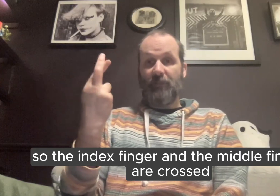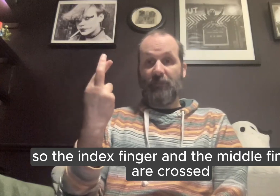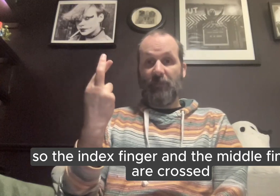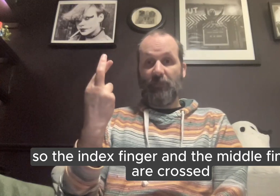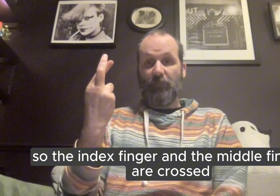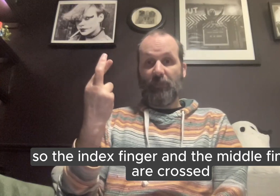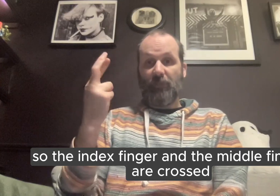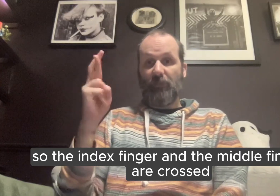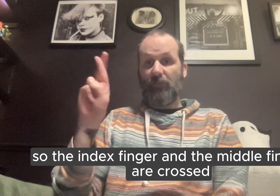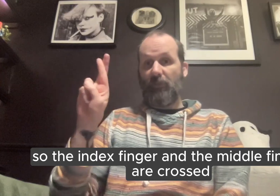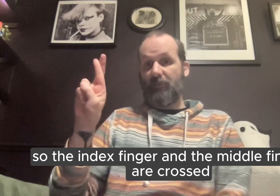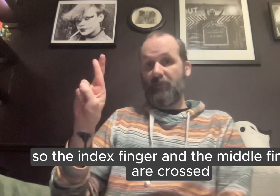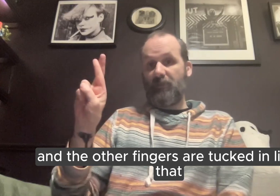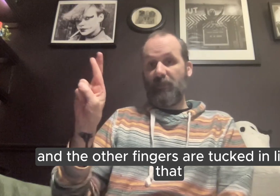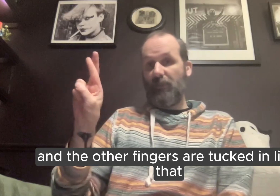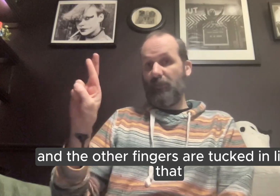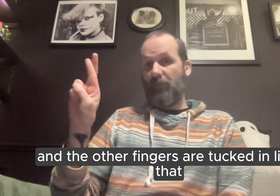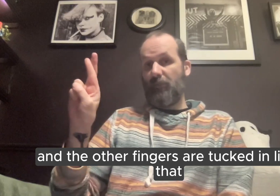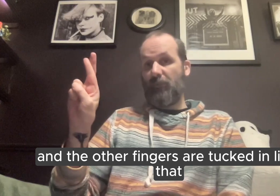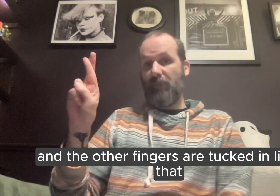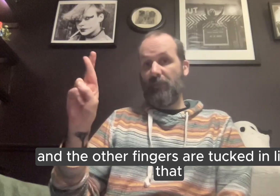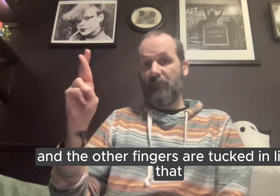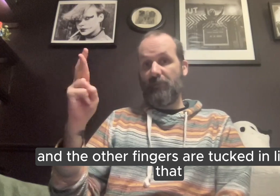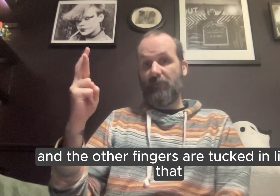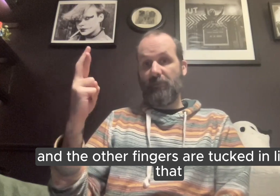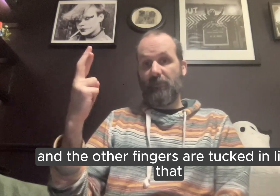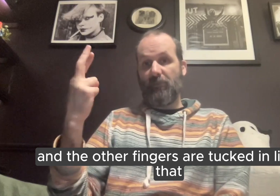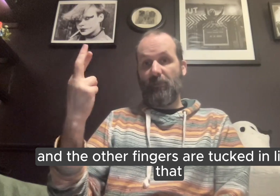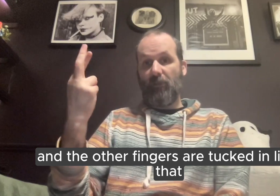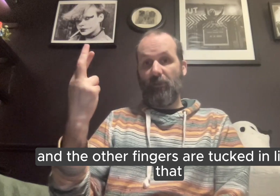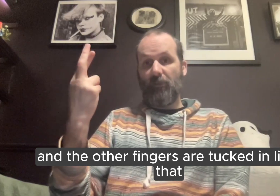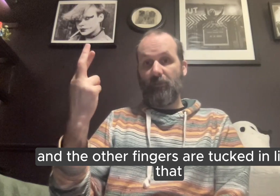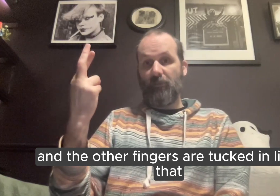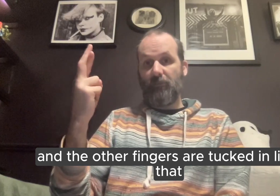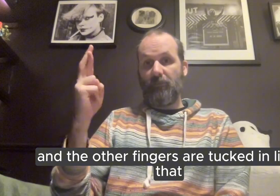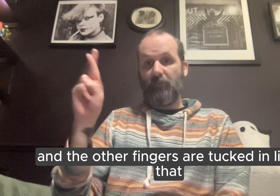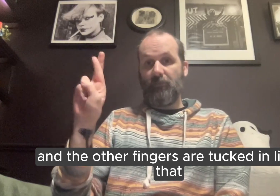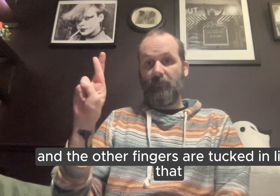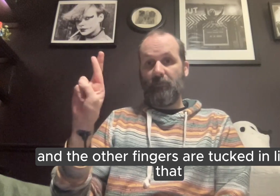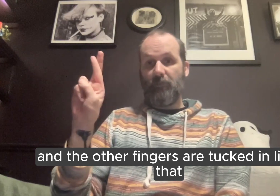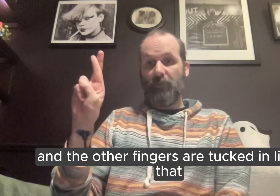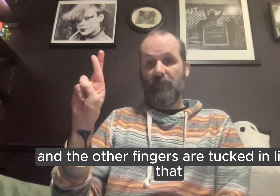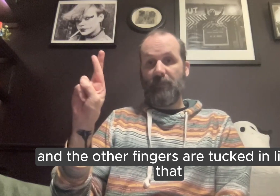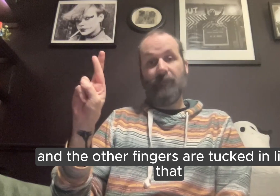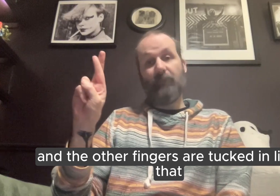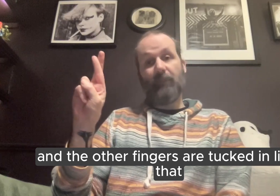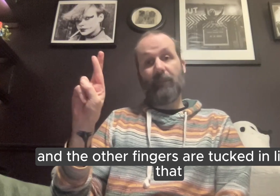the middle finger are crossed and the other fingers are tucked in like